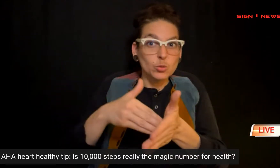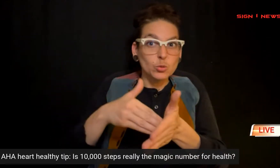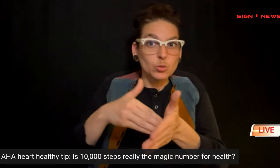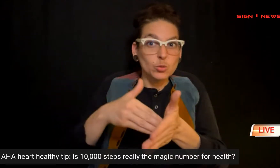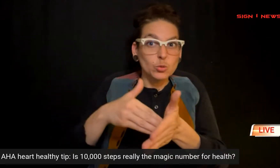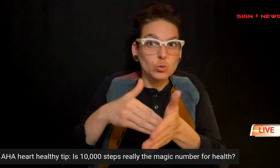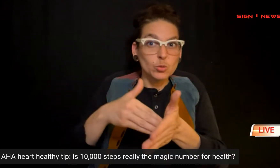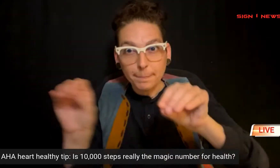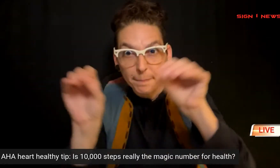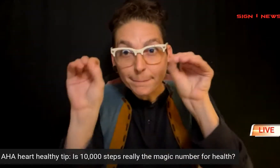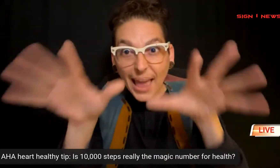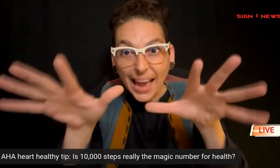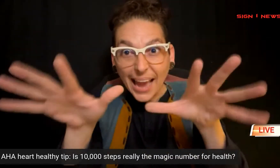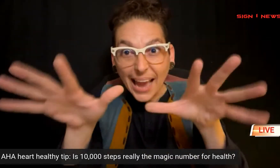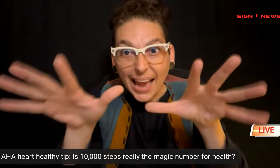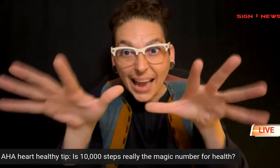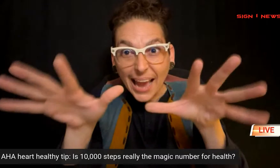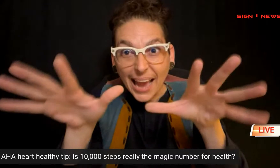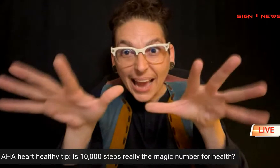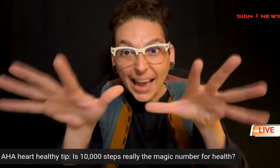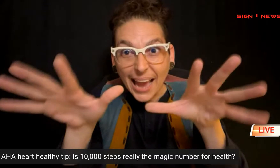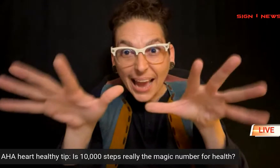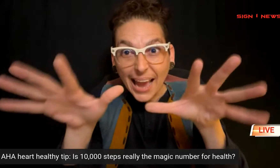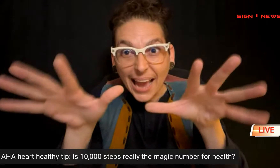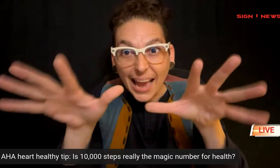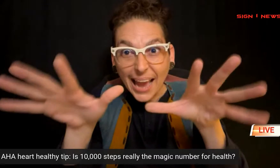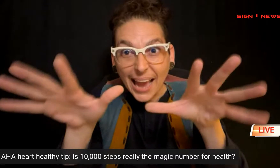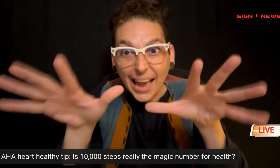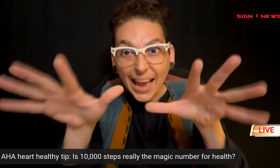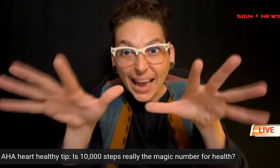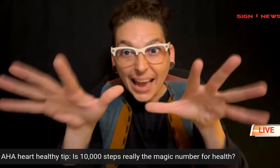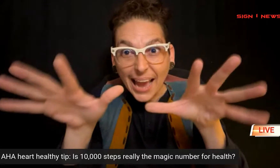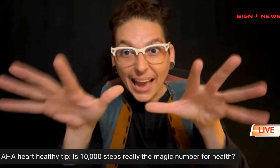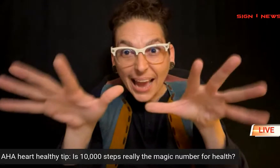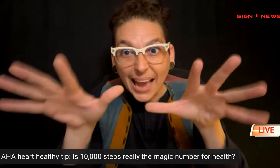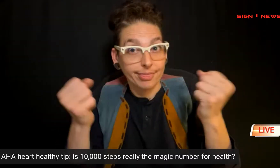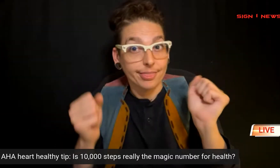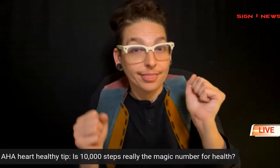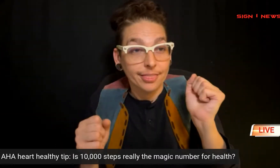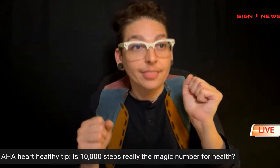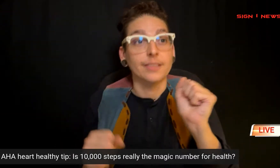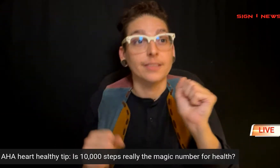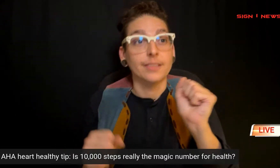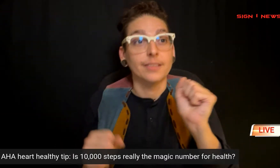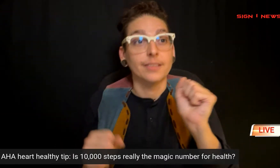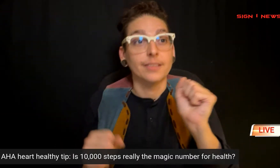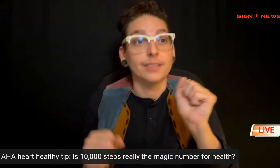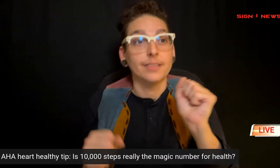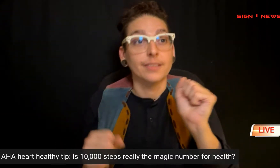is 10,000 steps really the magic number for health?